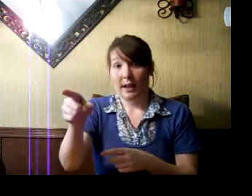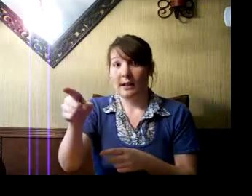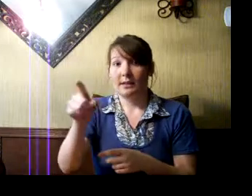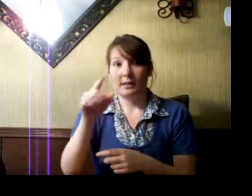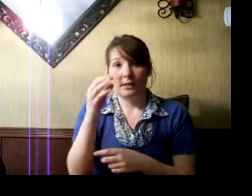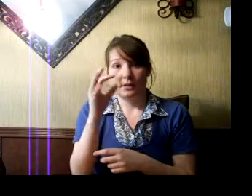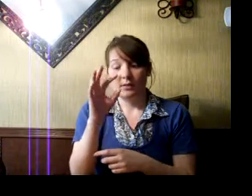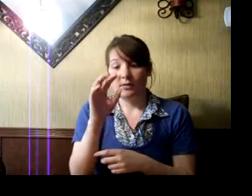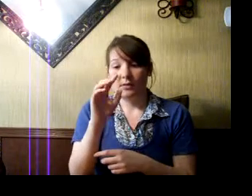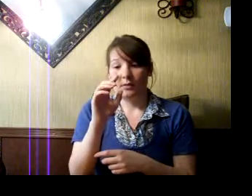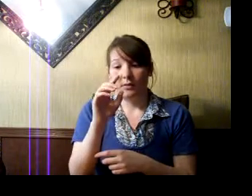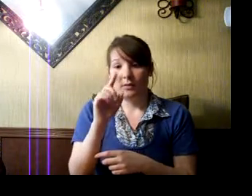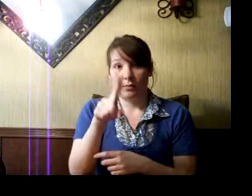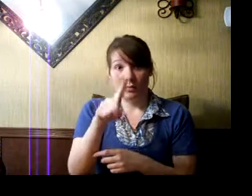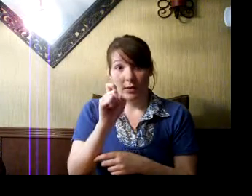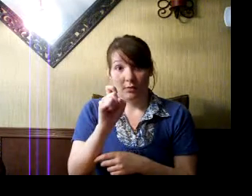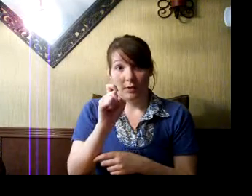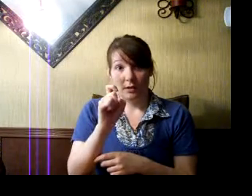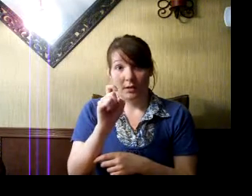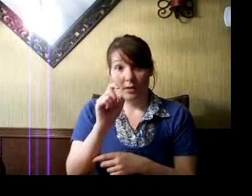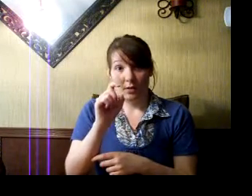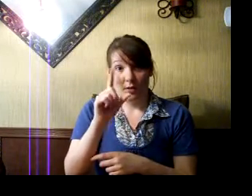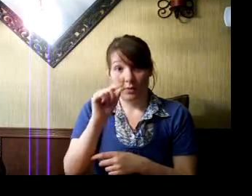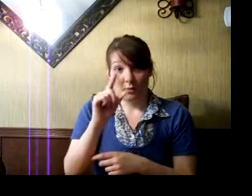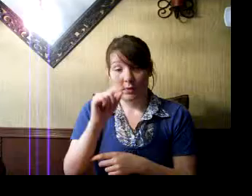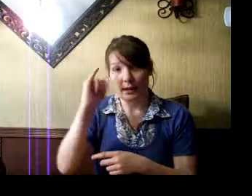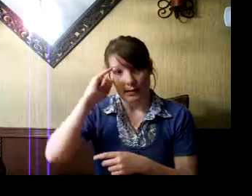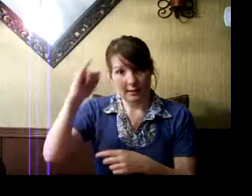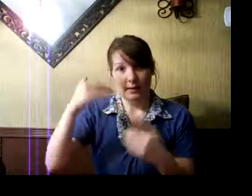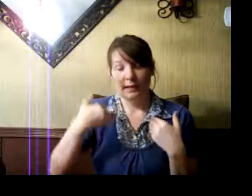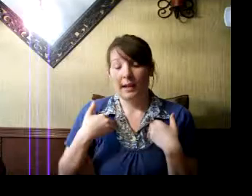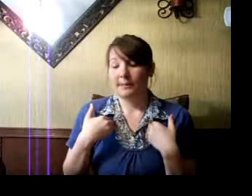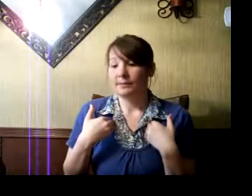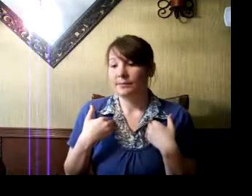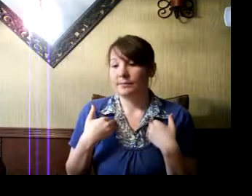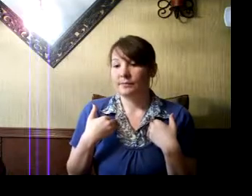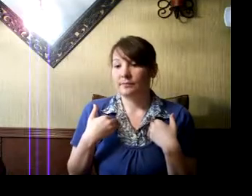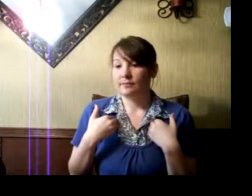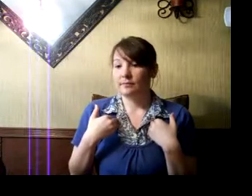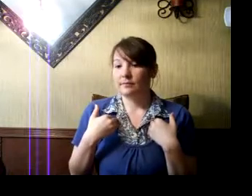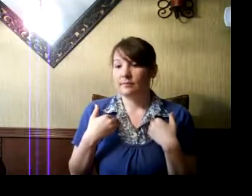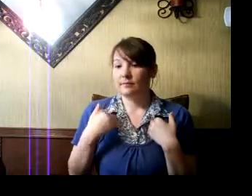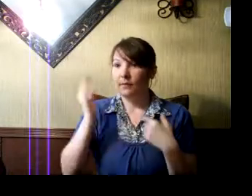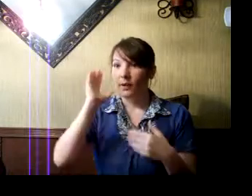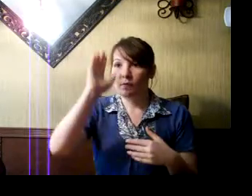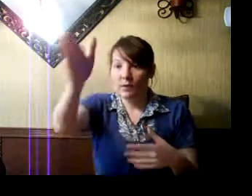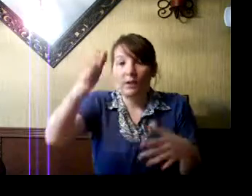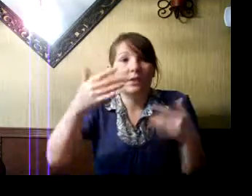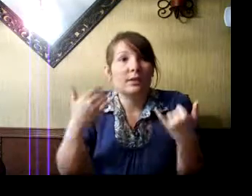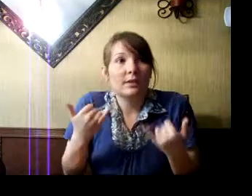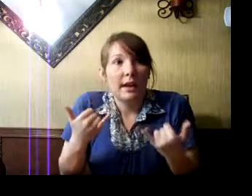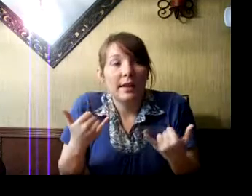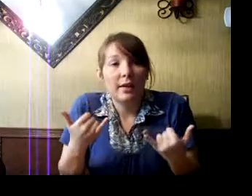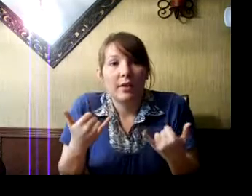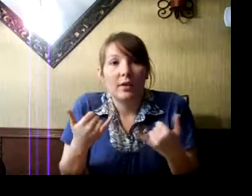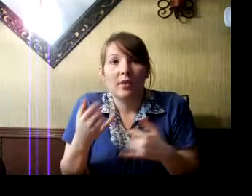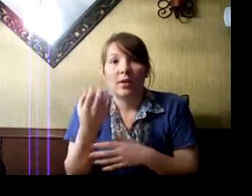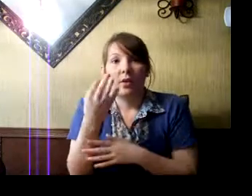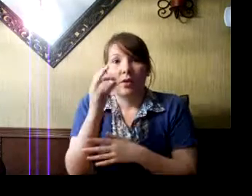is added, it grows. Right now, there are about 180 facets to that particular